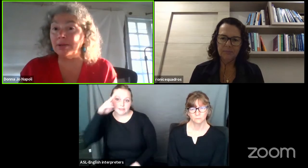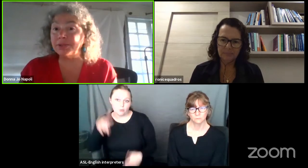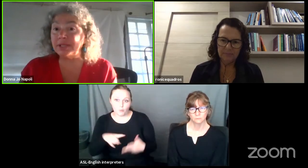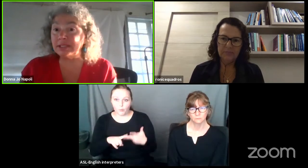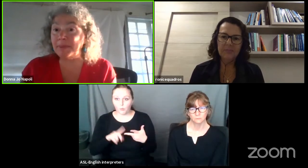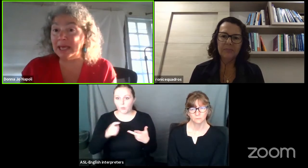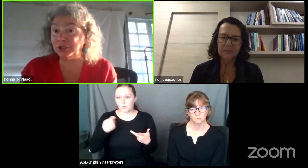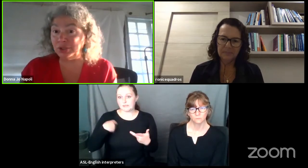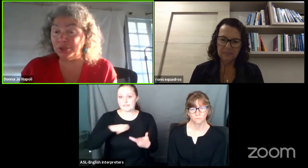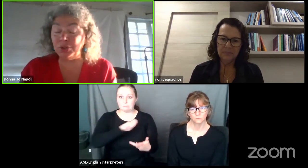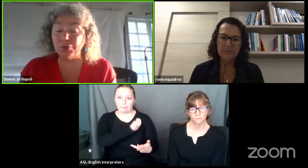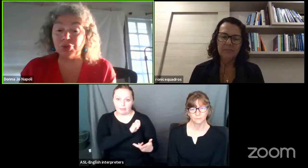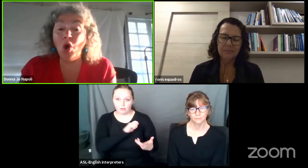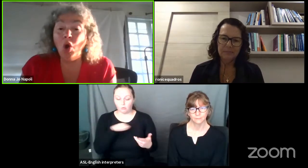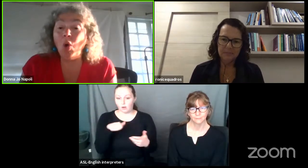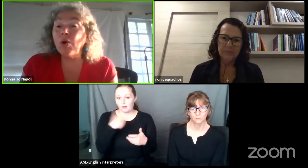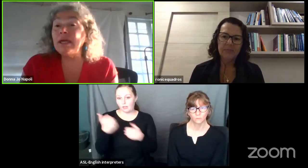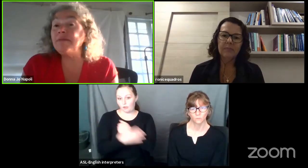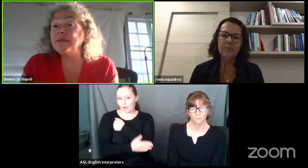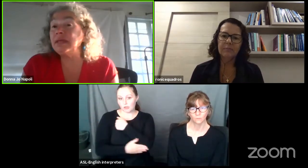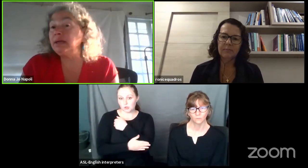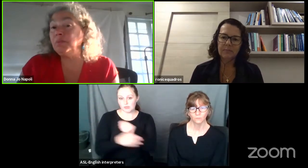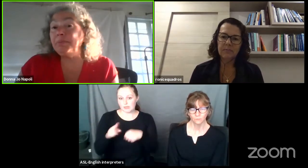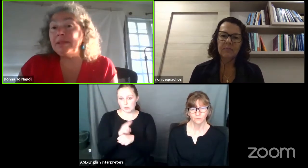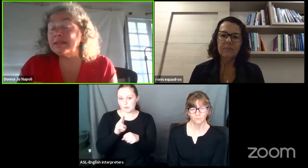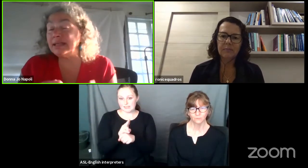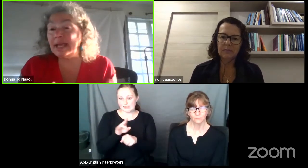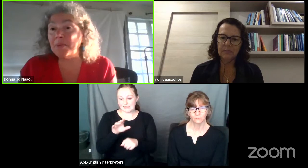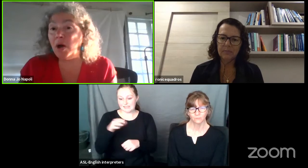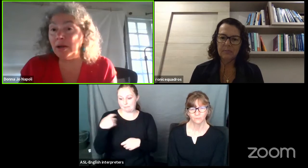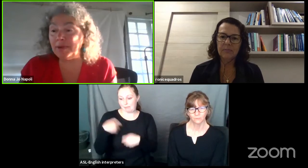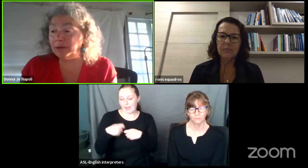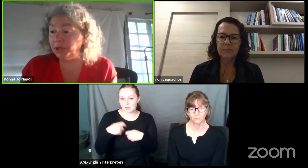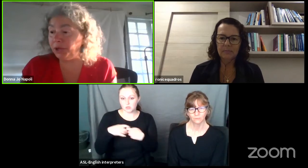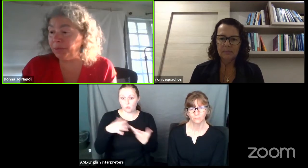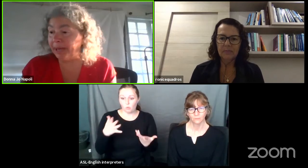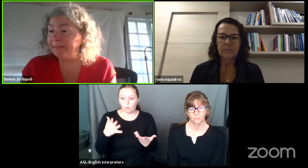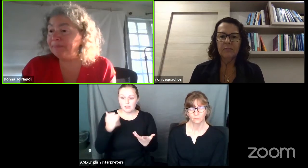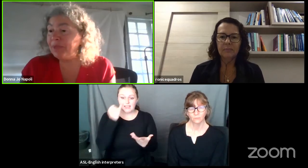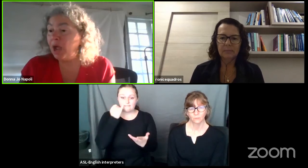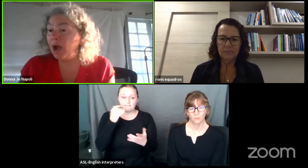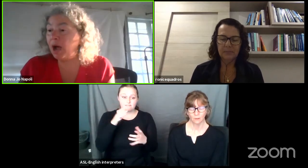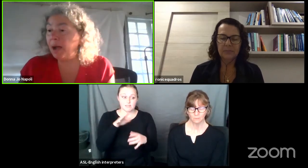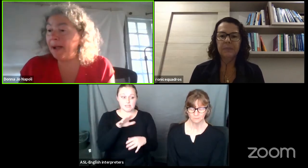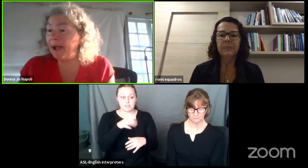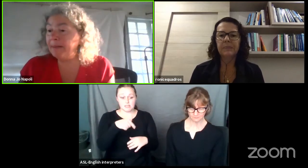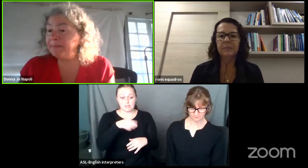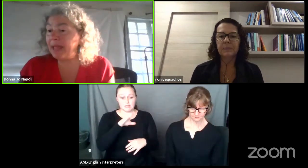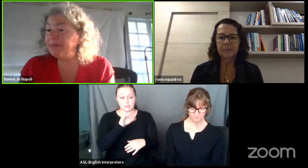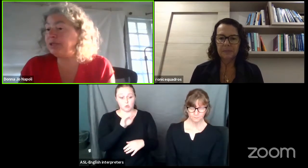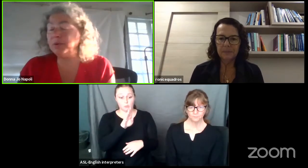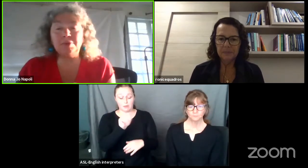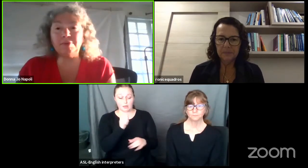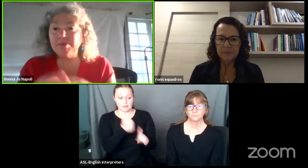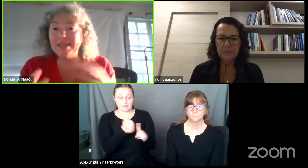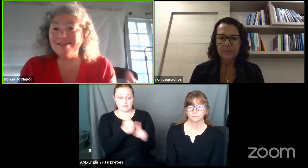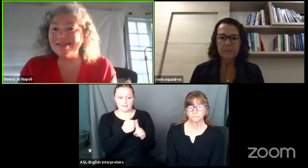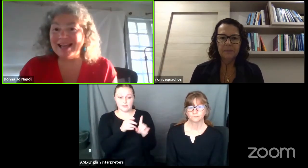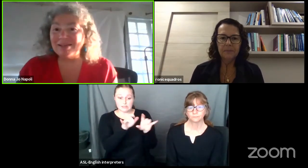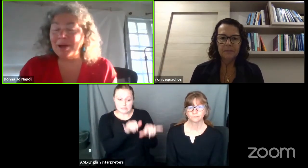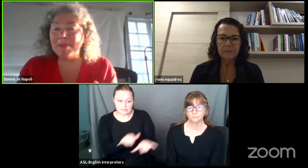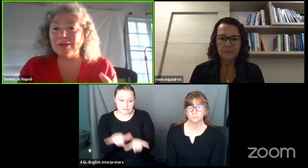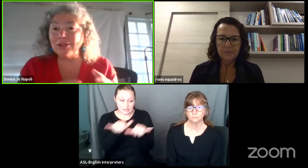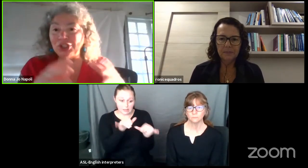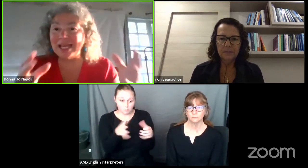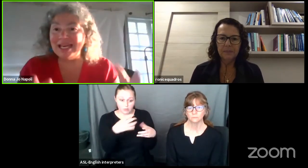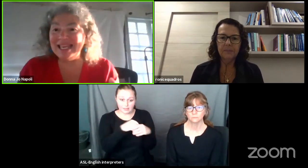anywhere else that Spanish is used, or even that it will be the same all around Cuba. And they don't think